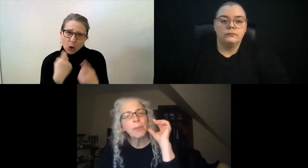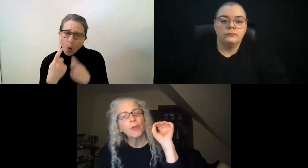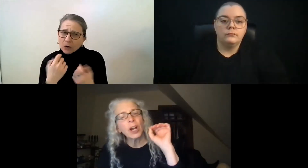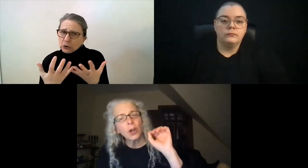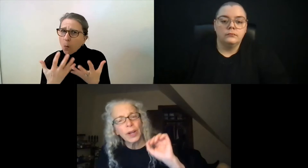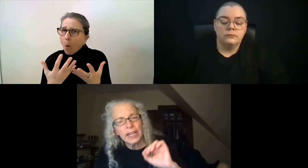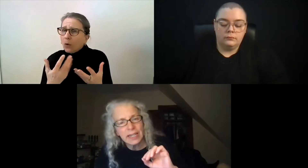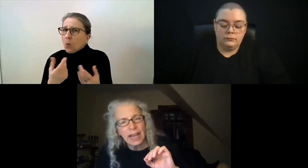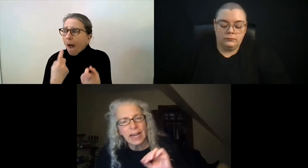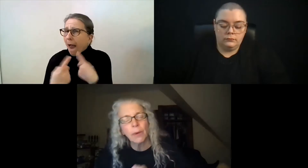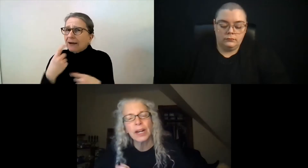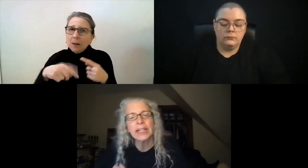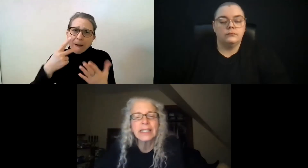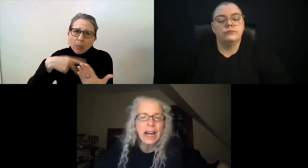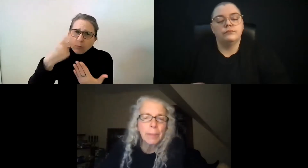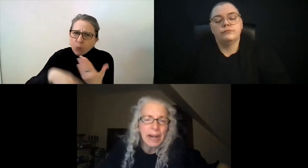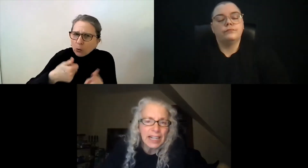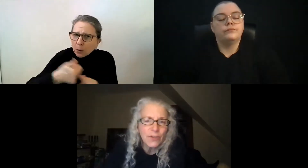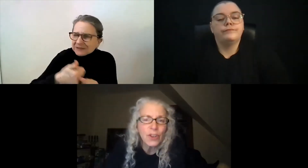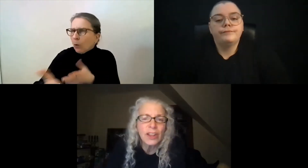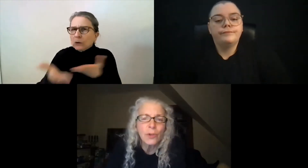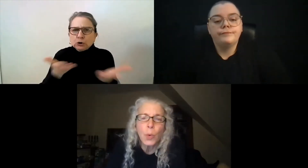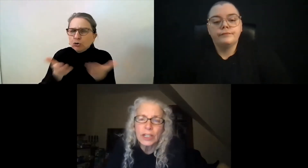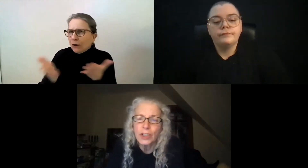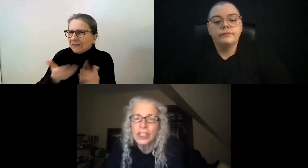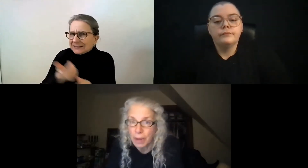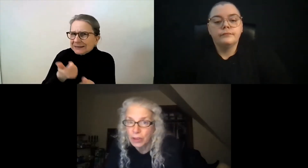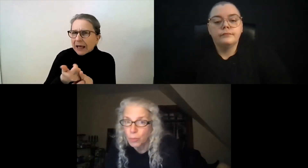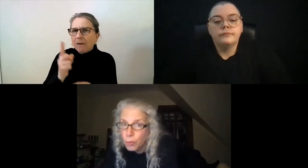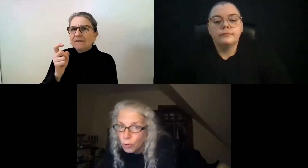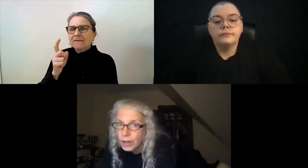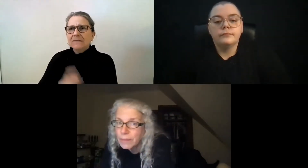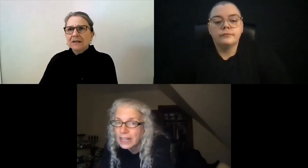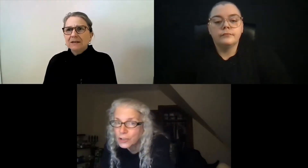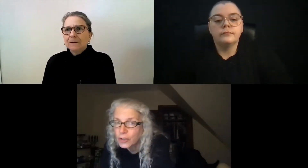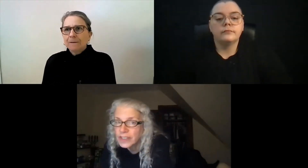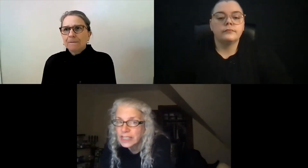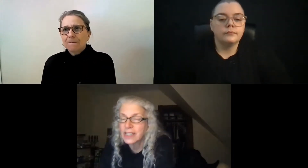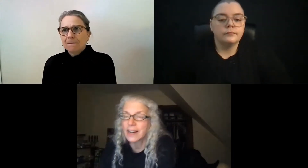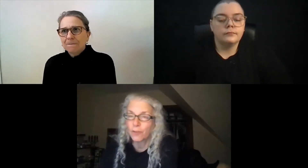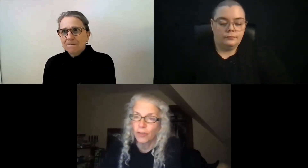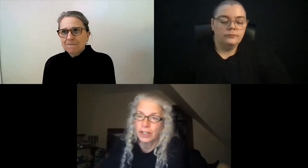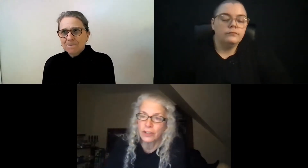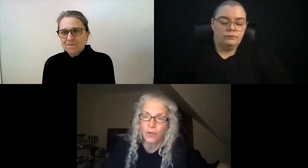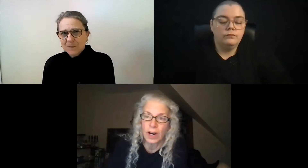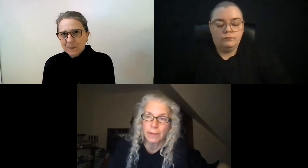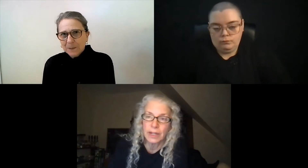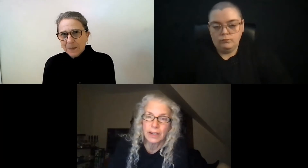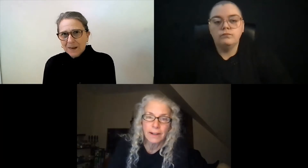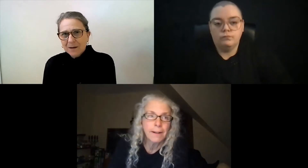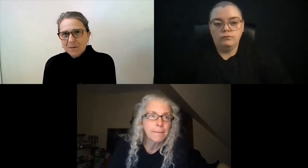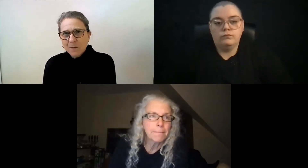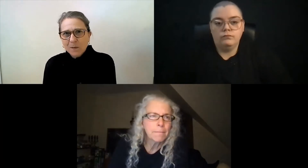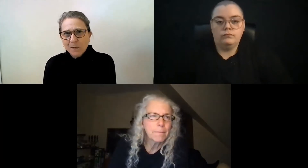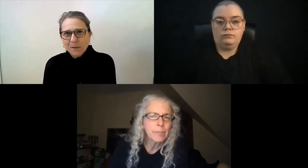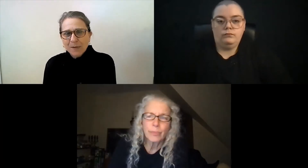But before I go into that, I wanted to stop and ask for questions about the program and services that I've already described.